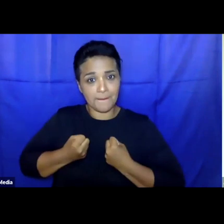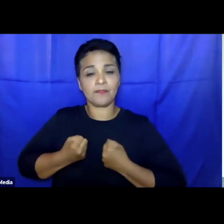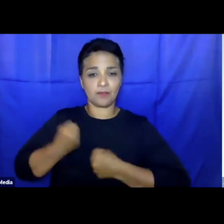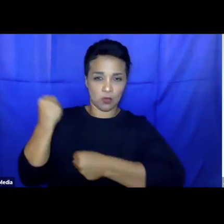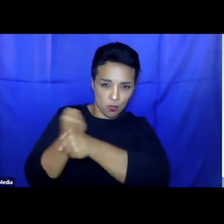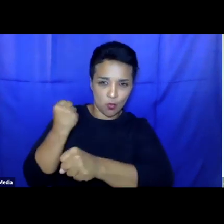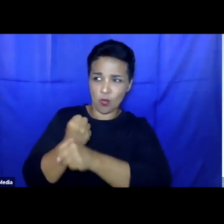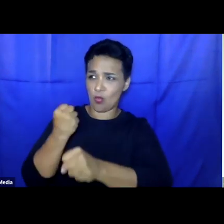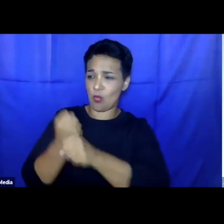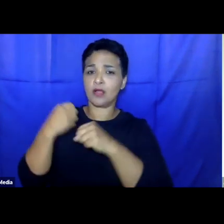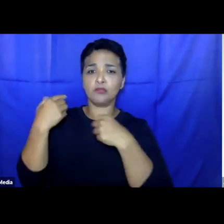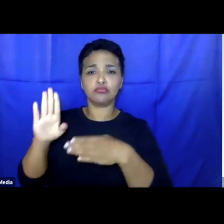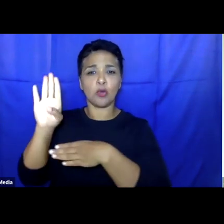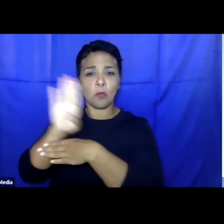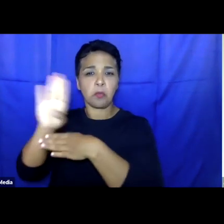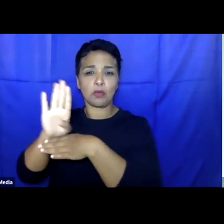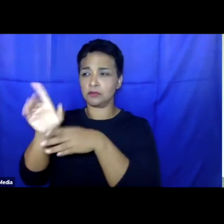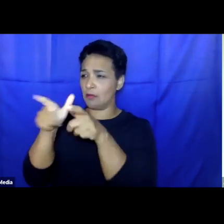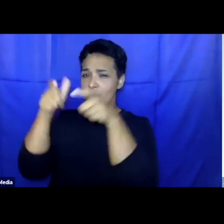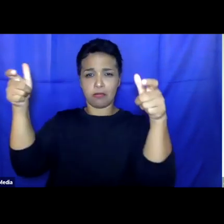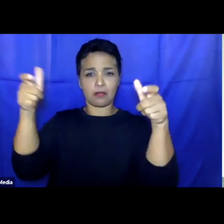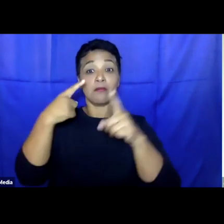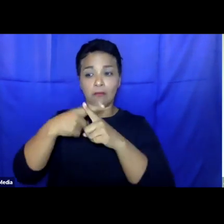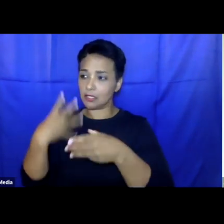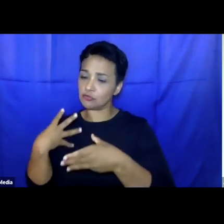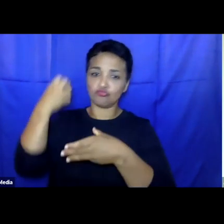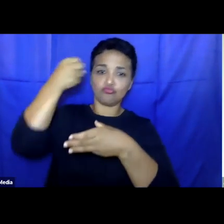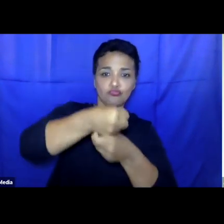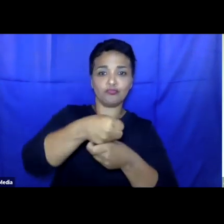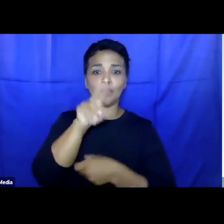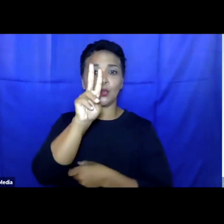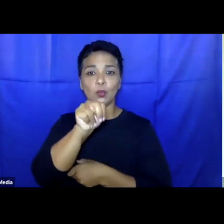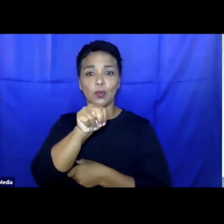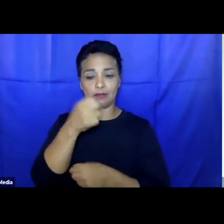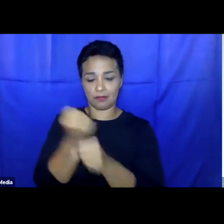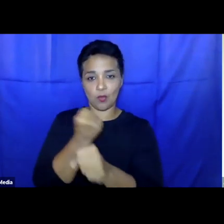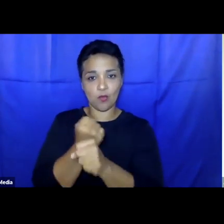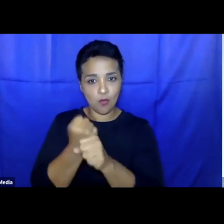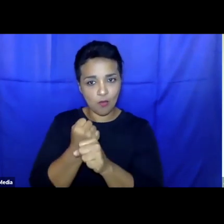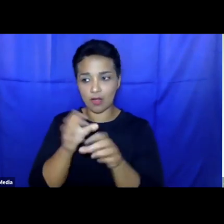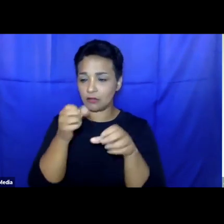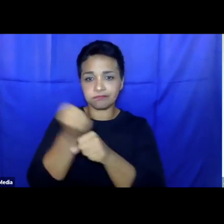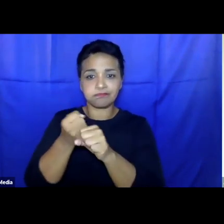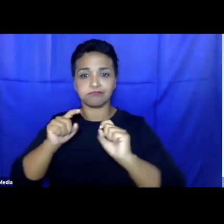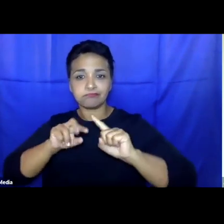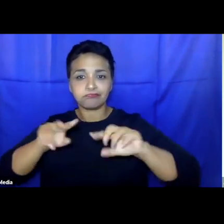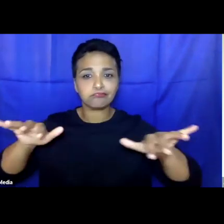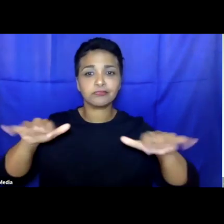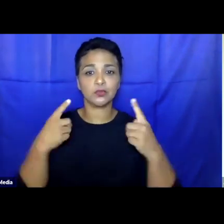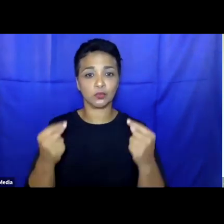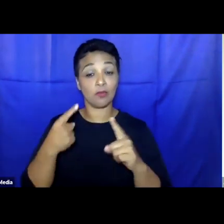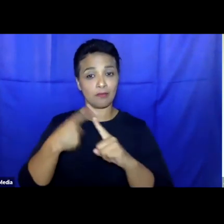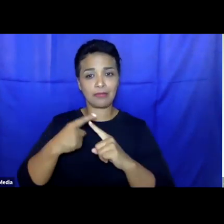and also UN jobs in Somalia, serving their nations in participating the nation's